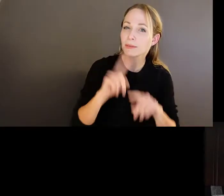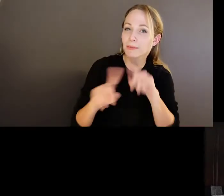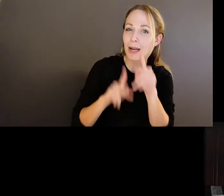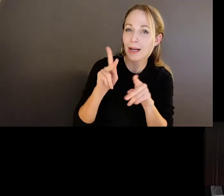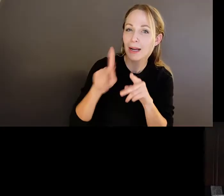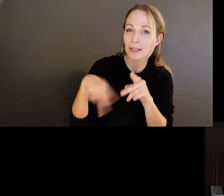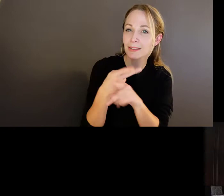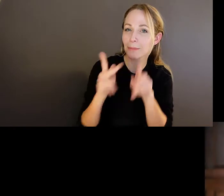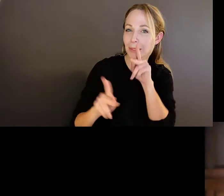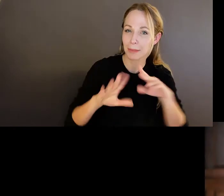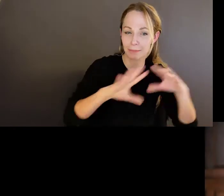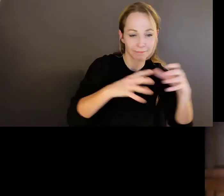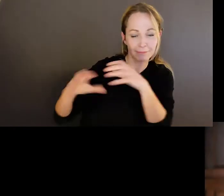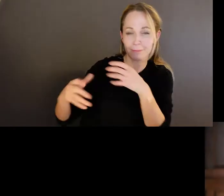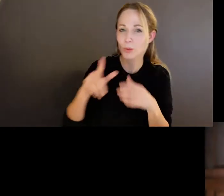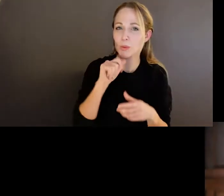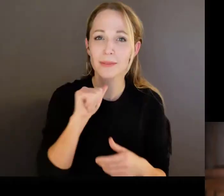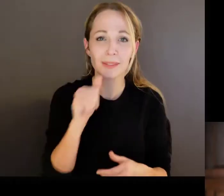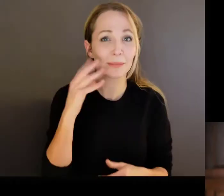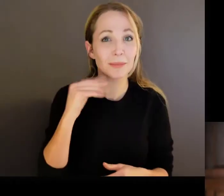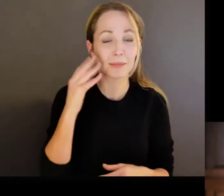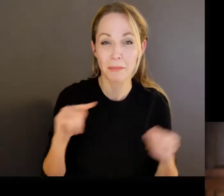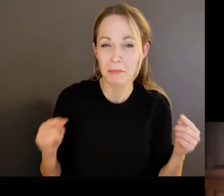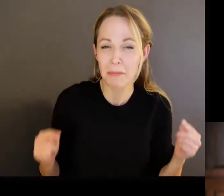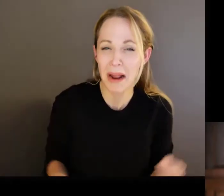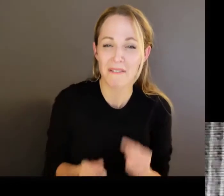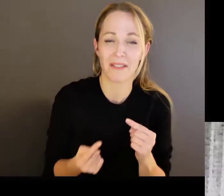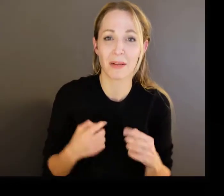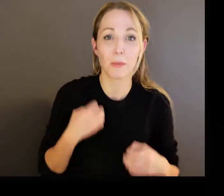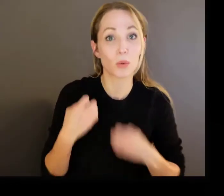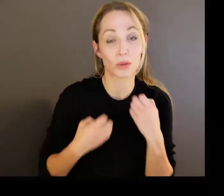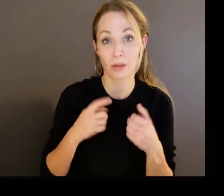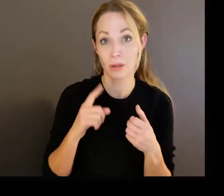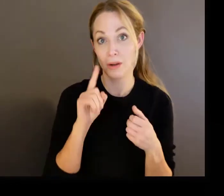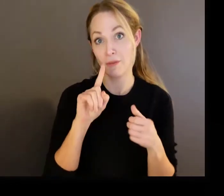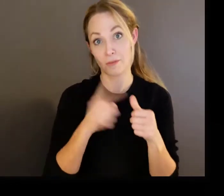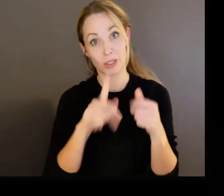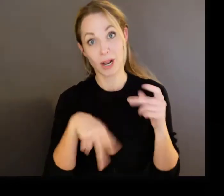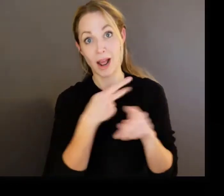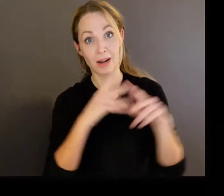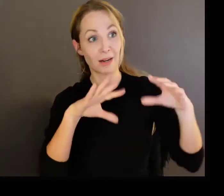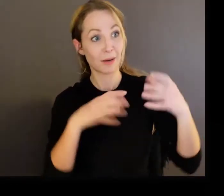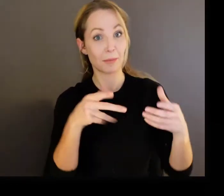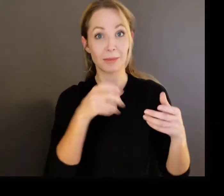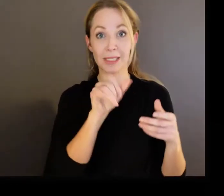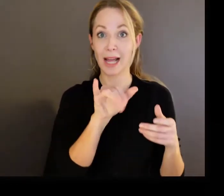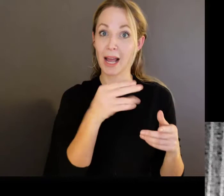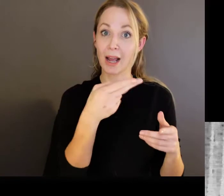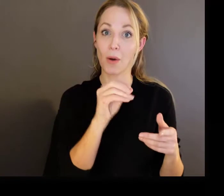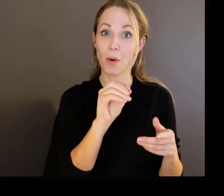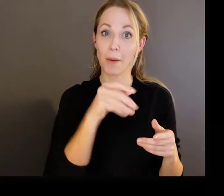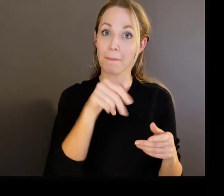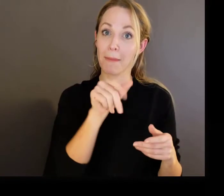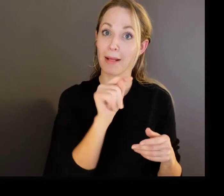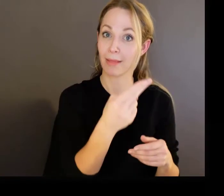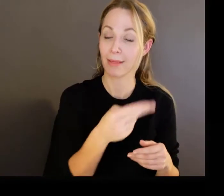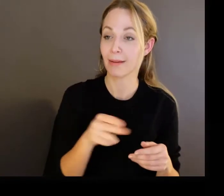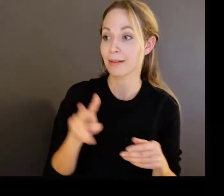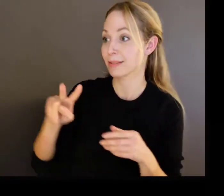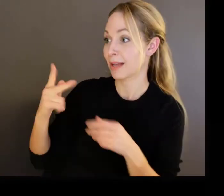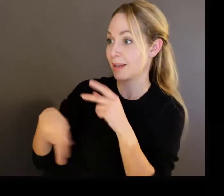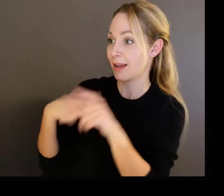There are only two kinds of people who do not experience painful emotions. The first kind are the psychopaths. The second